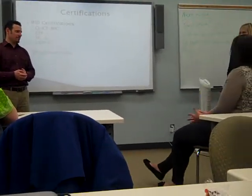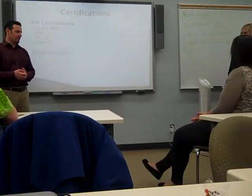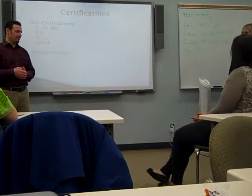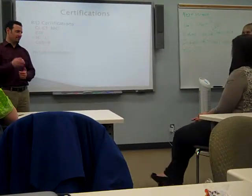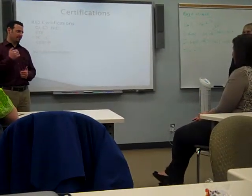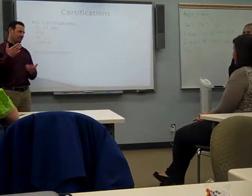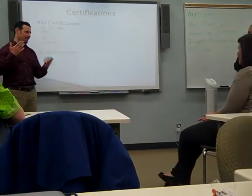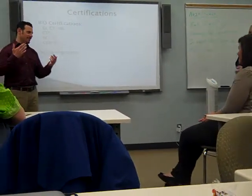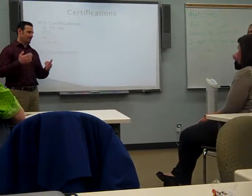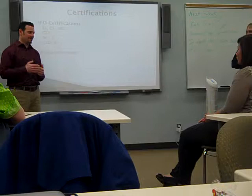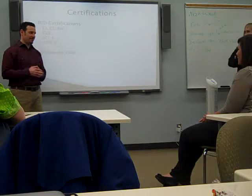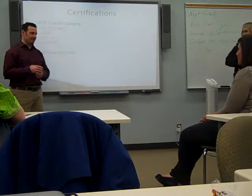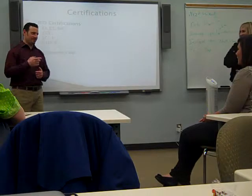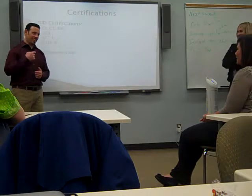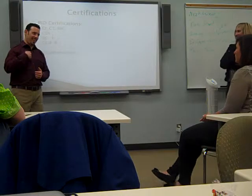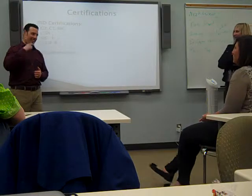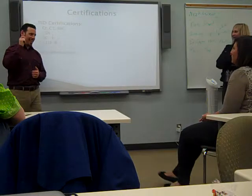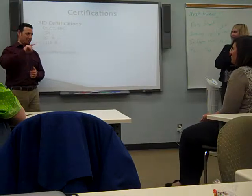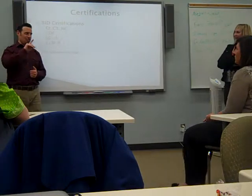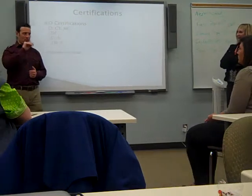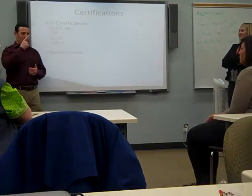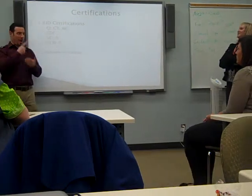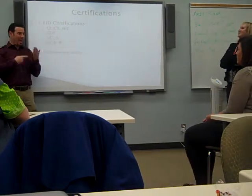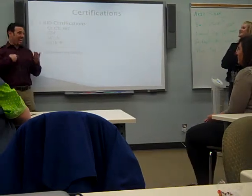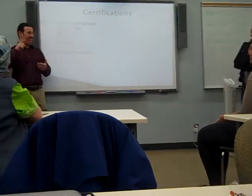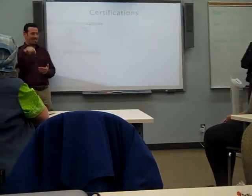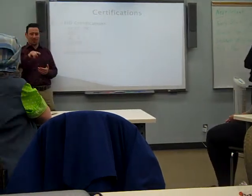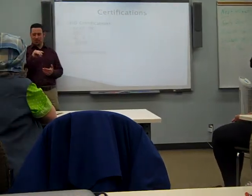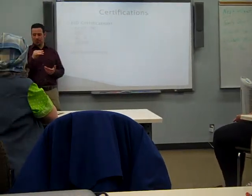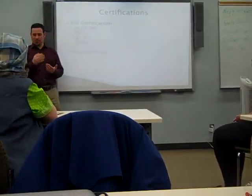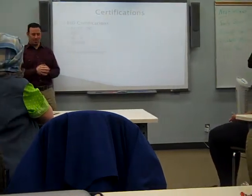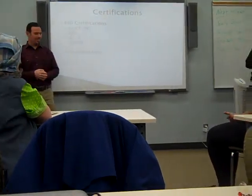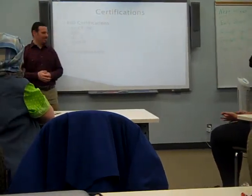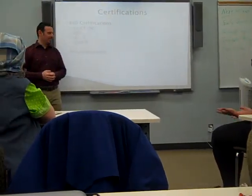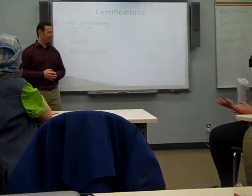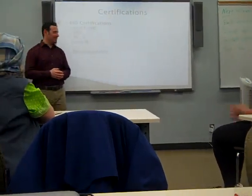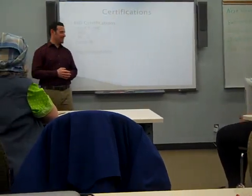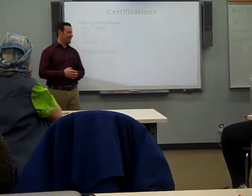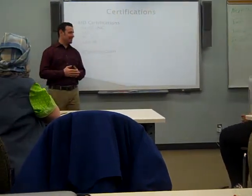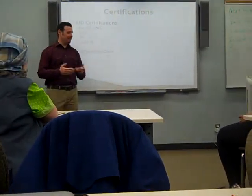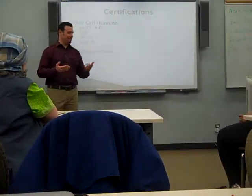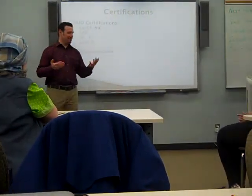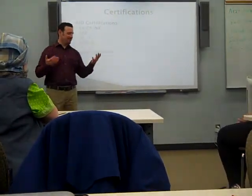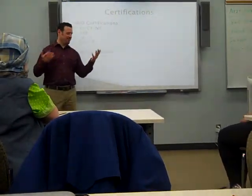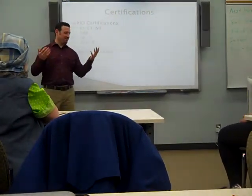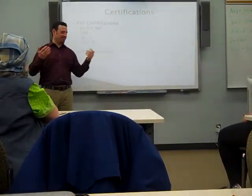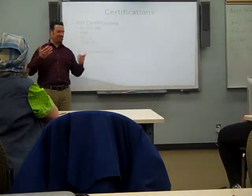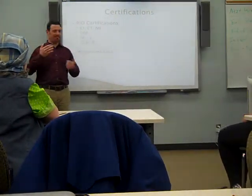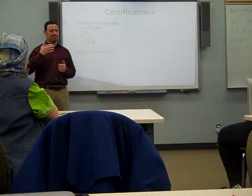when their hands are handcuffed? I mean, it's impossible. I have to do what I have to do.